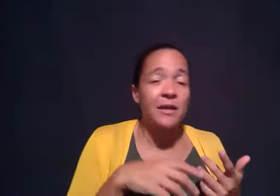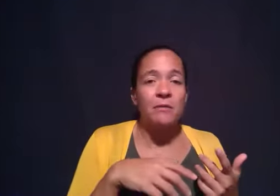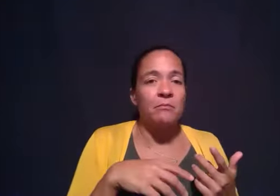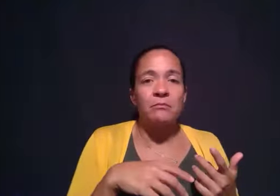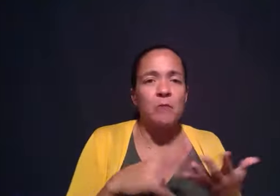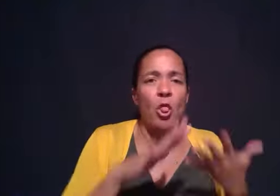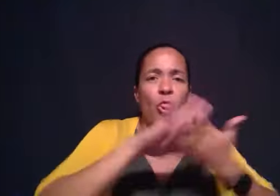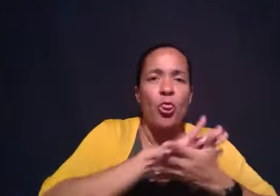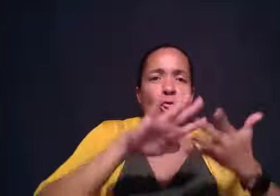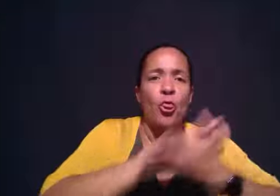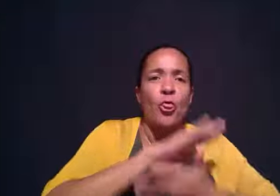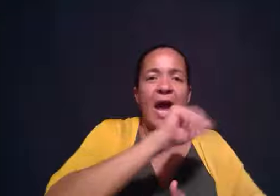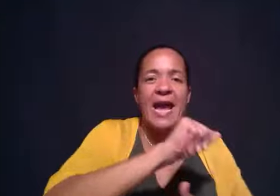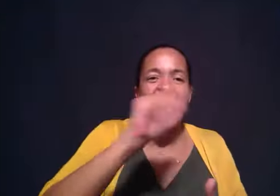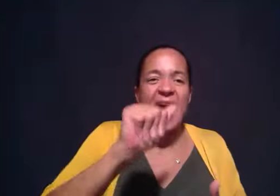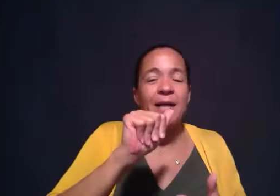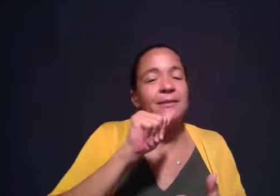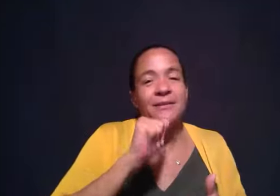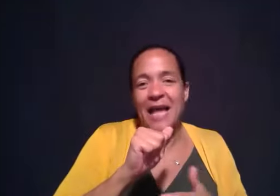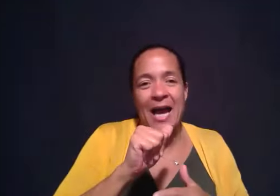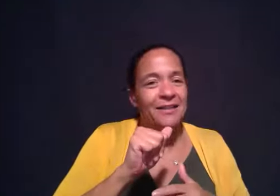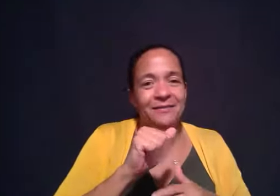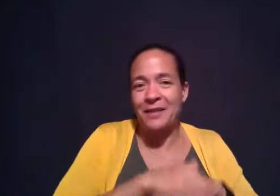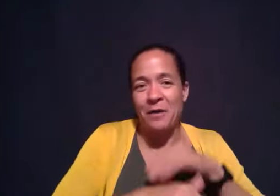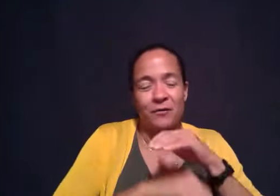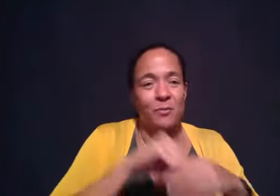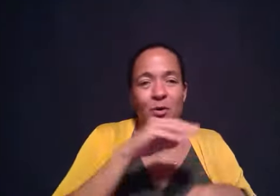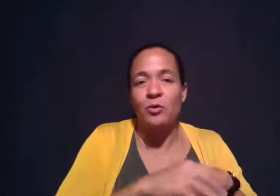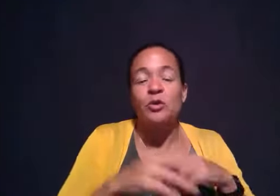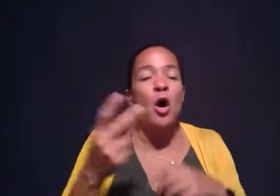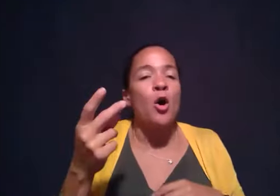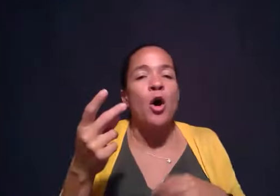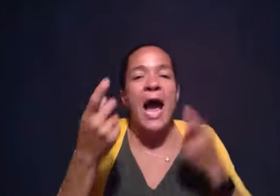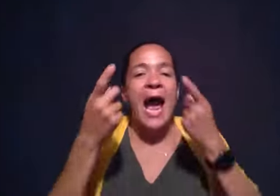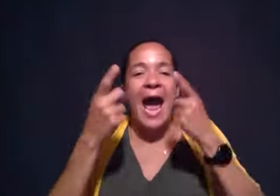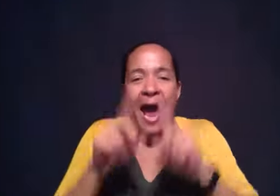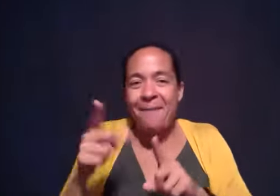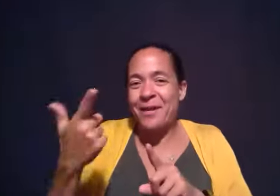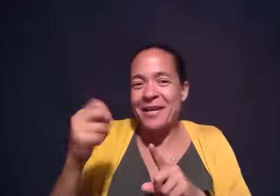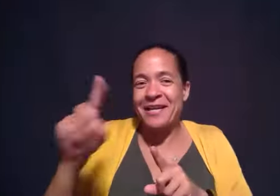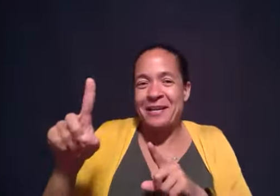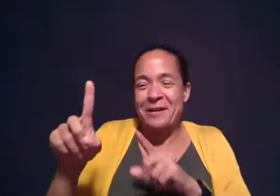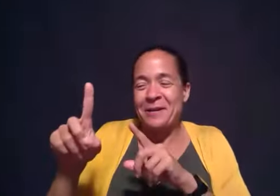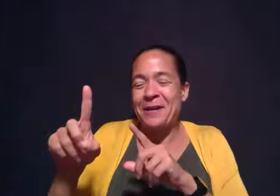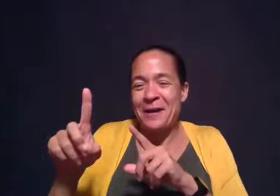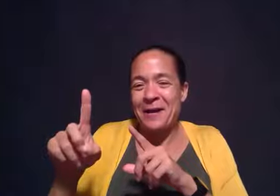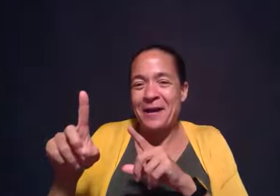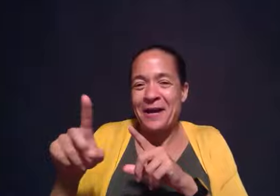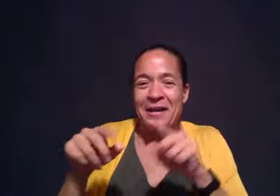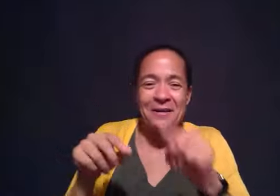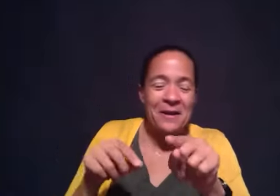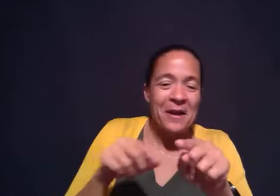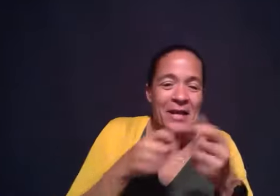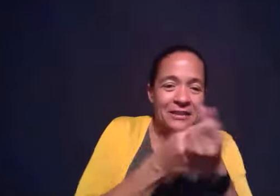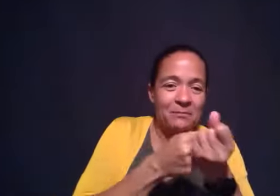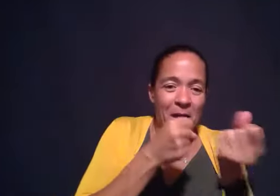my God works right on time, and a sponsee got a sponsee, and she didn't know what to do with her. And I got really annoyed that I'm sponsoring